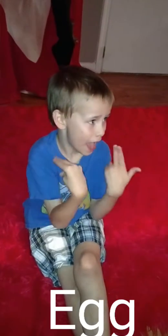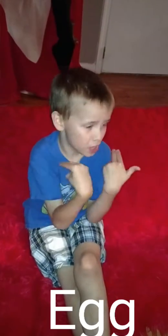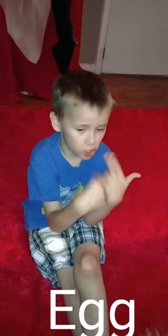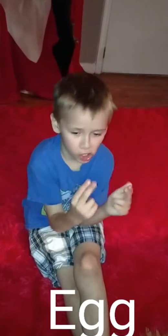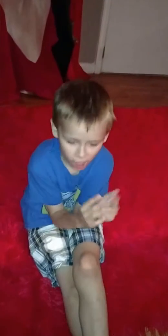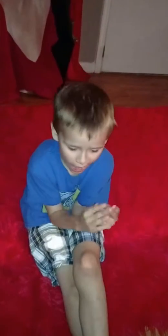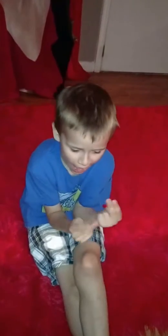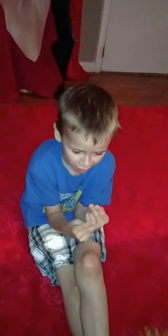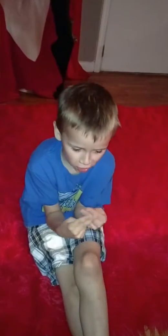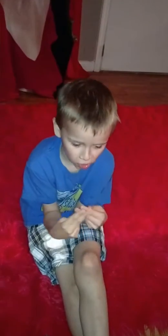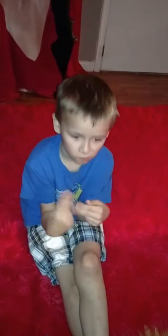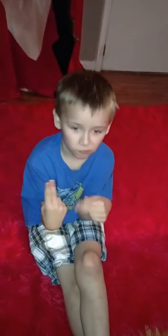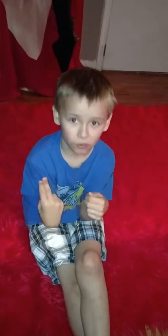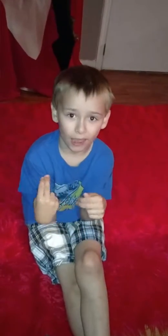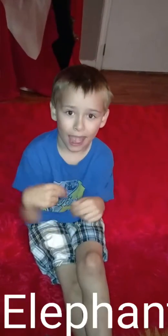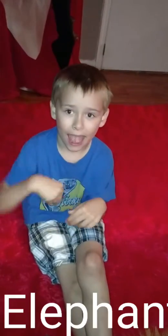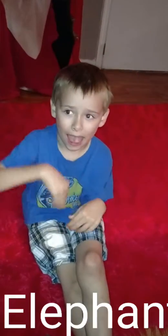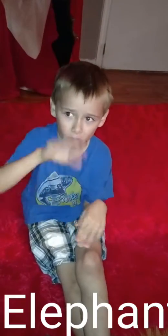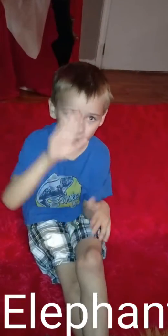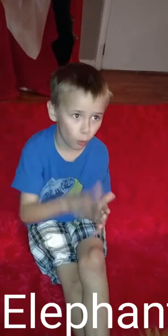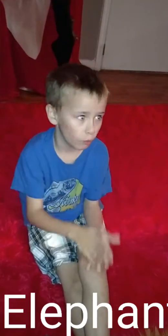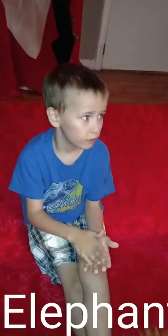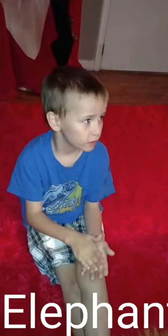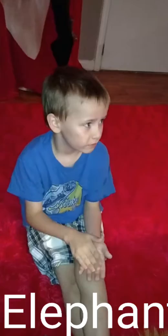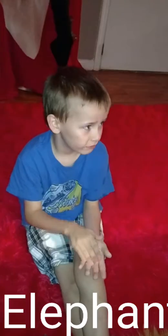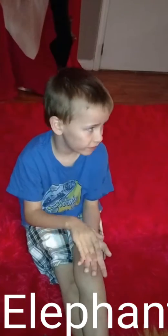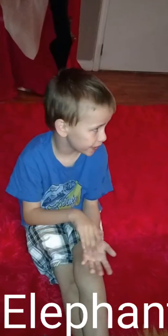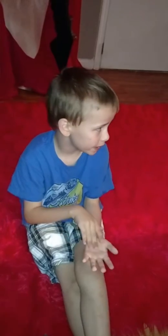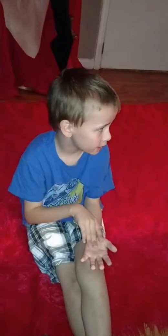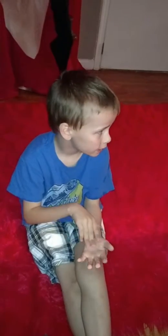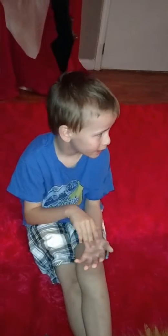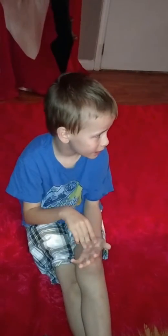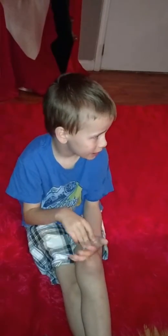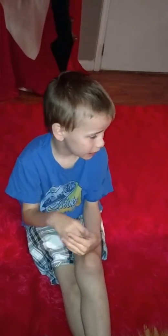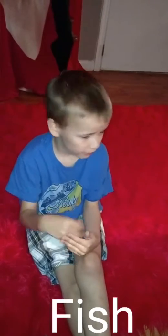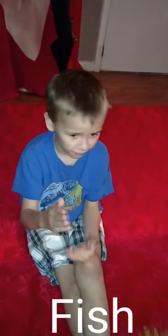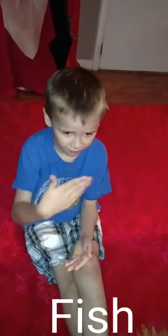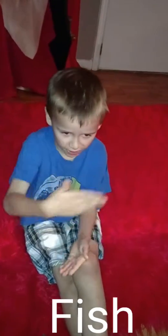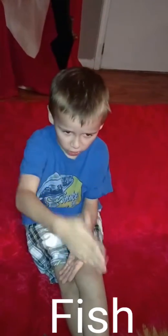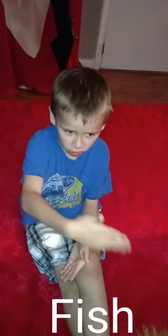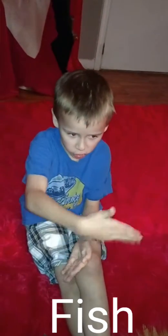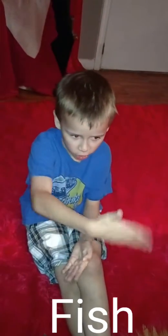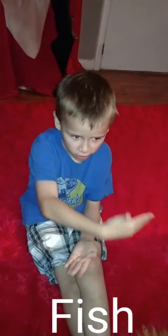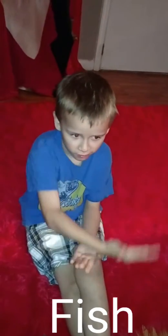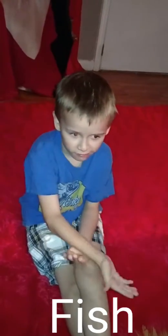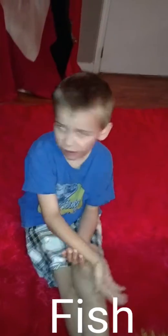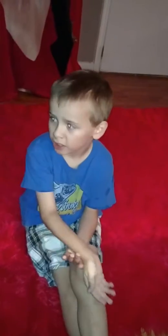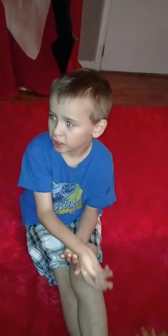Sign Elephant. Sign Fish. Sign Friend.